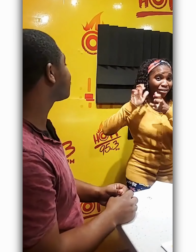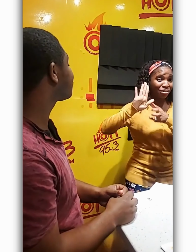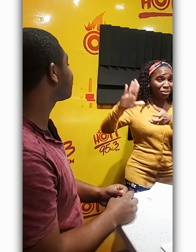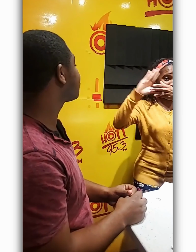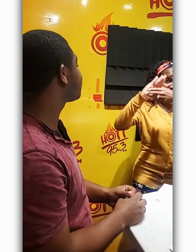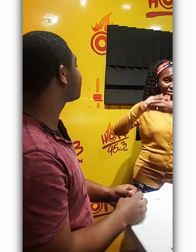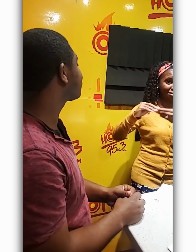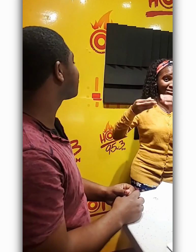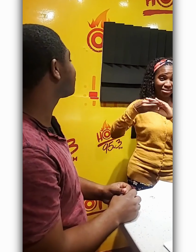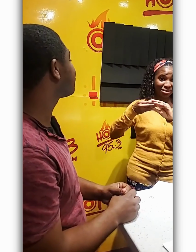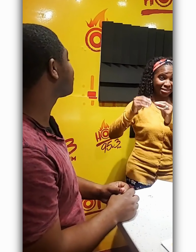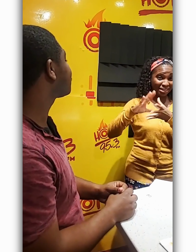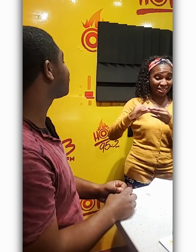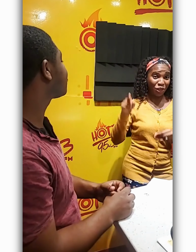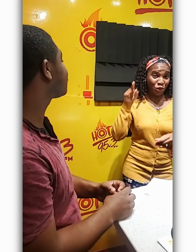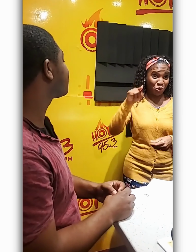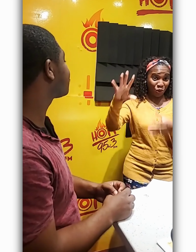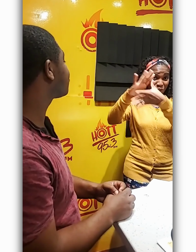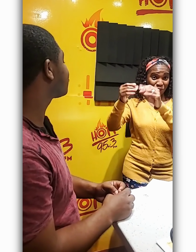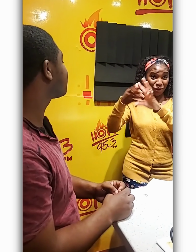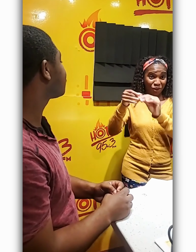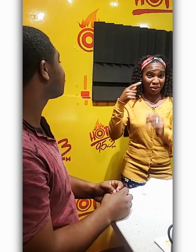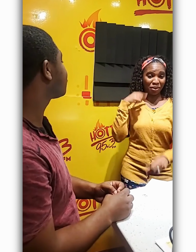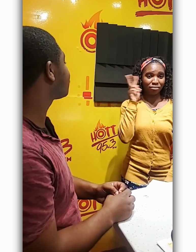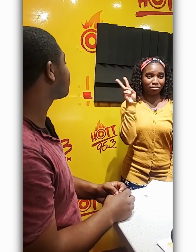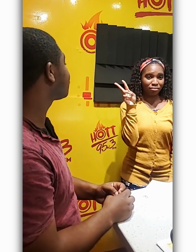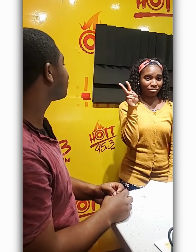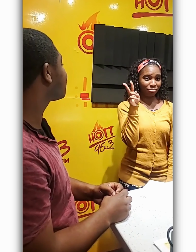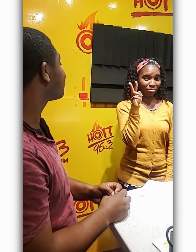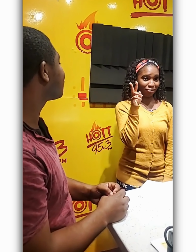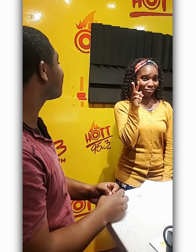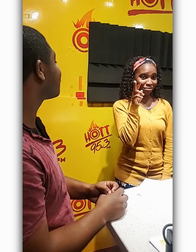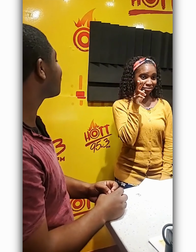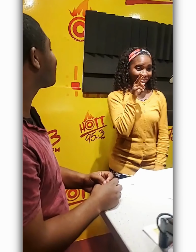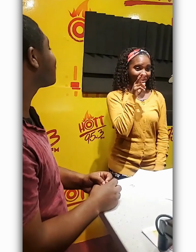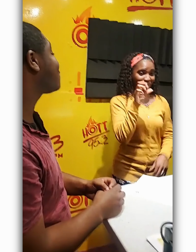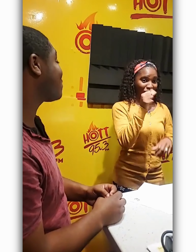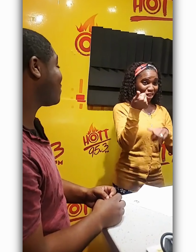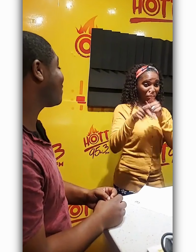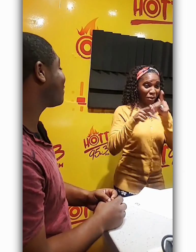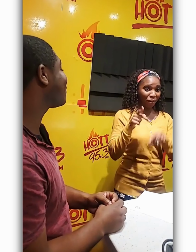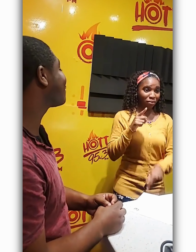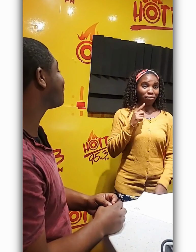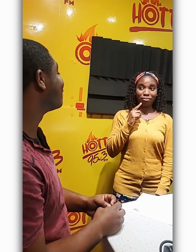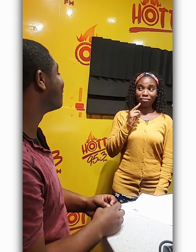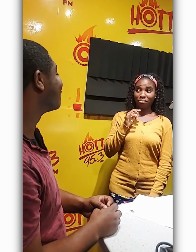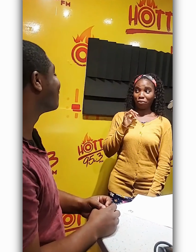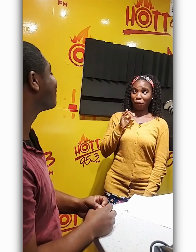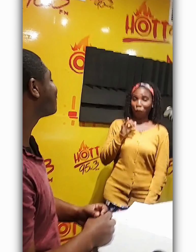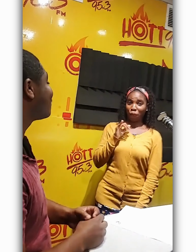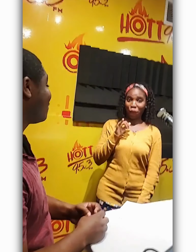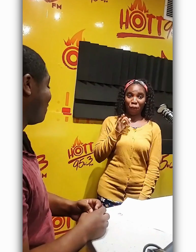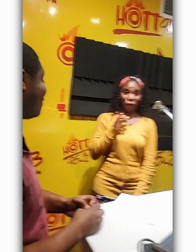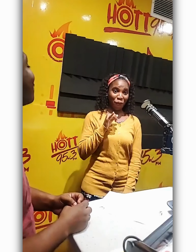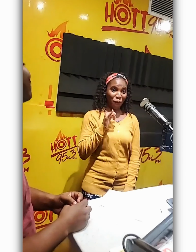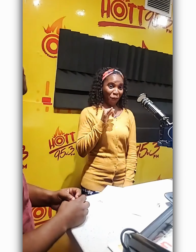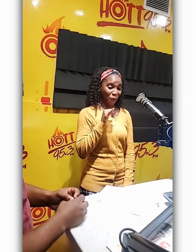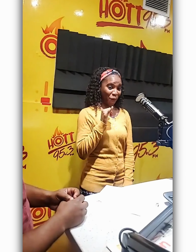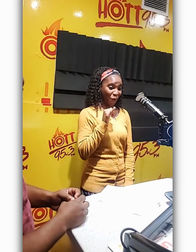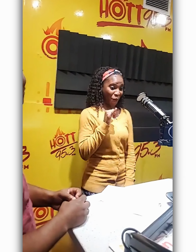room purposely when I hear it, and I seen many other person's face light up. And how my phone is responding, you all